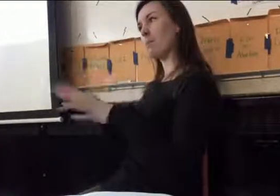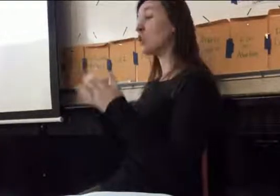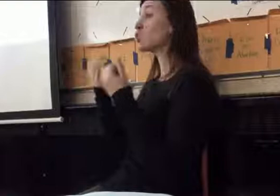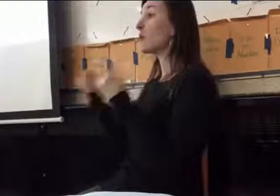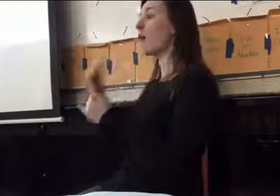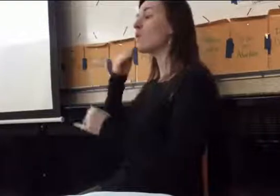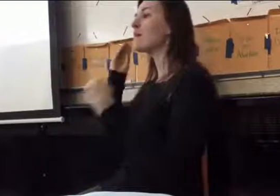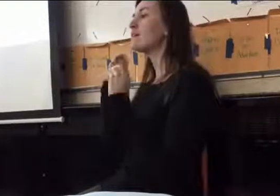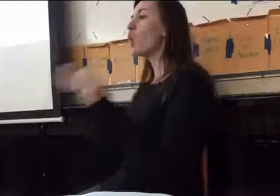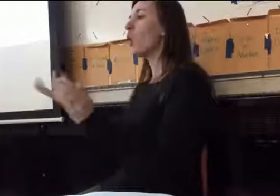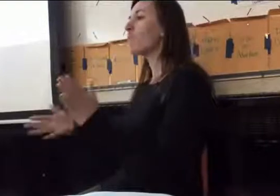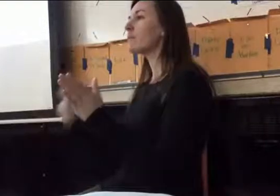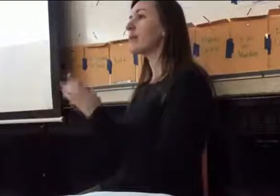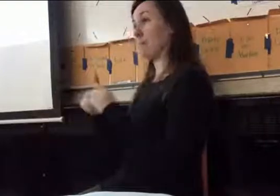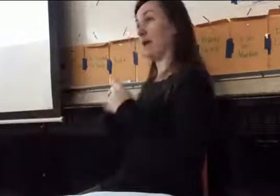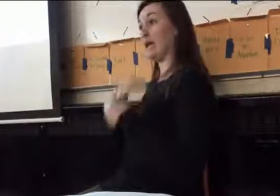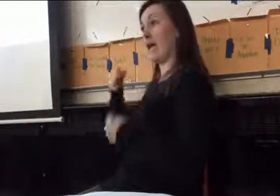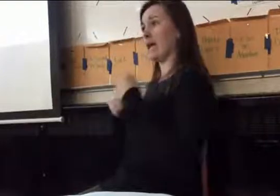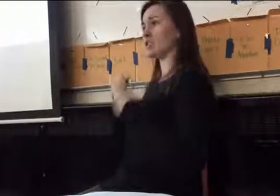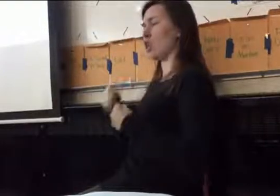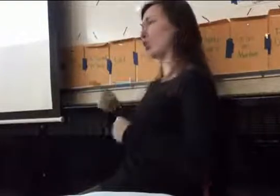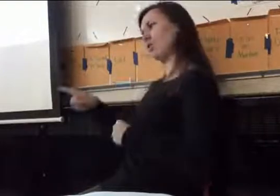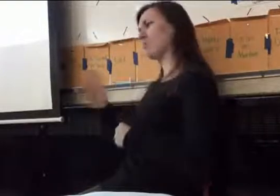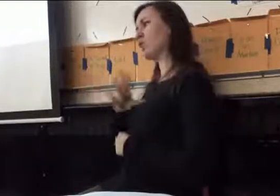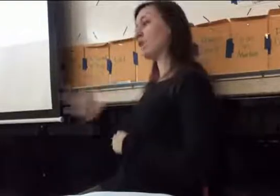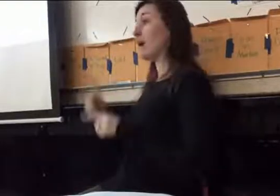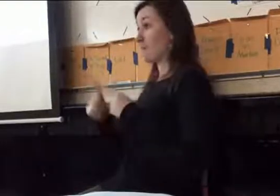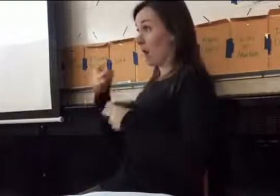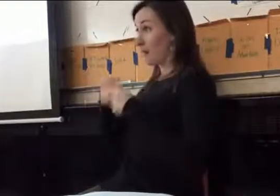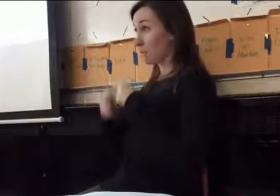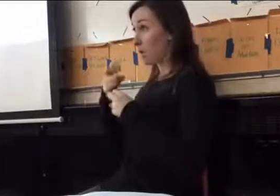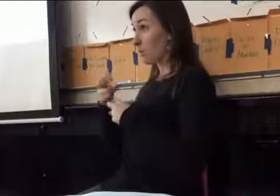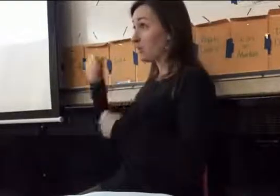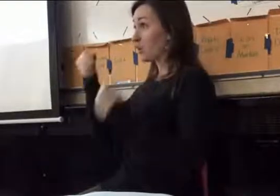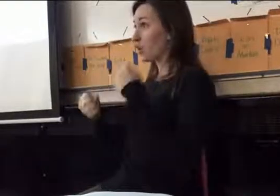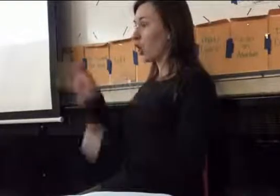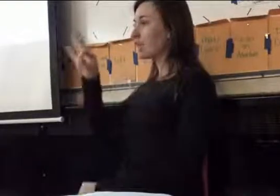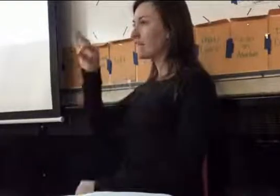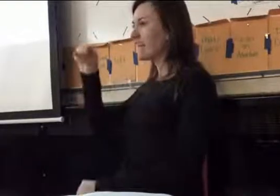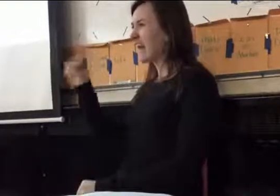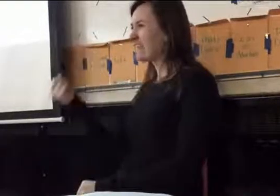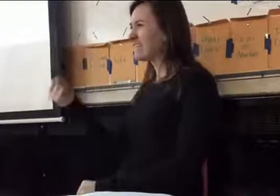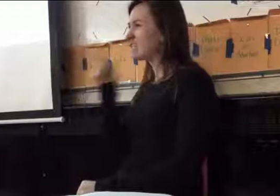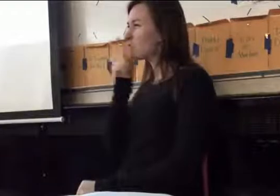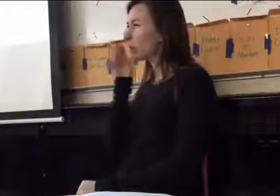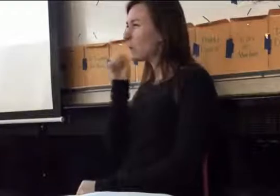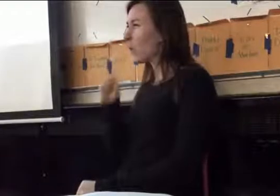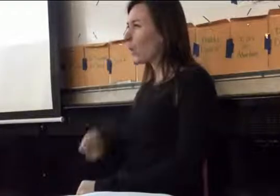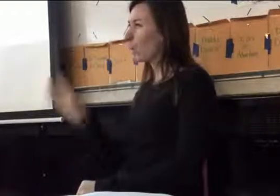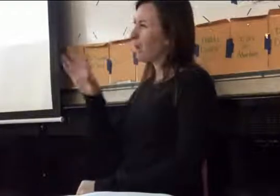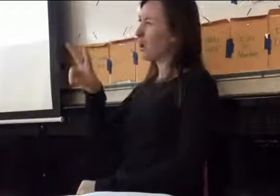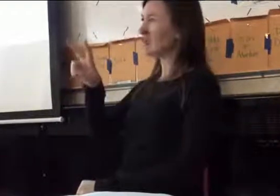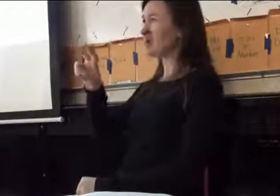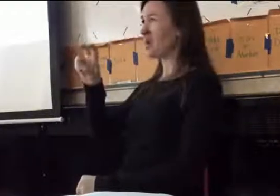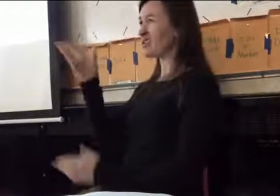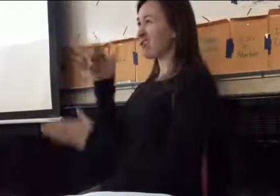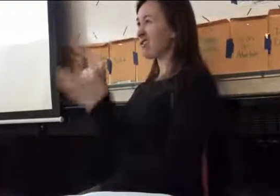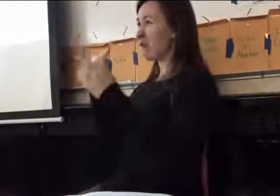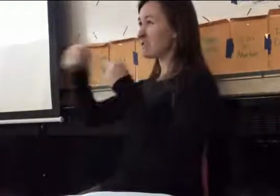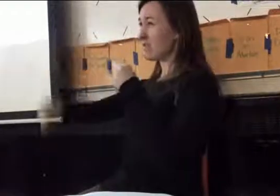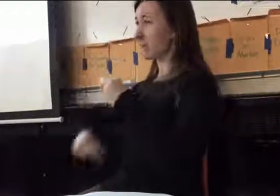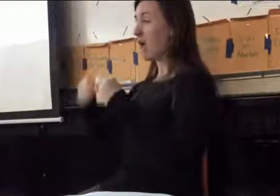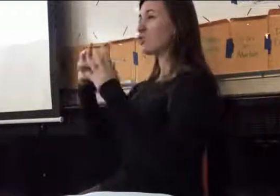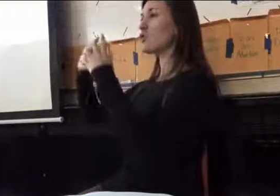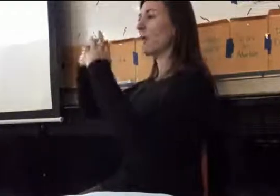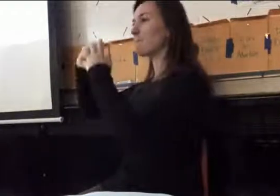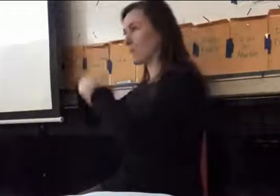again. But he has his car, right? Problem is that car was a 90s car, really old with about 200,000 miles on it, breaks down a